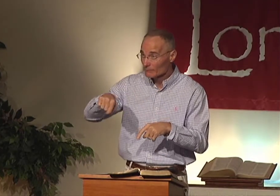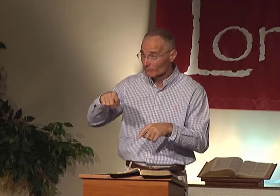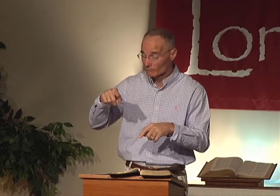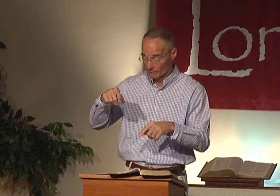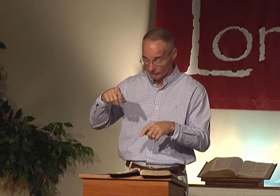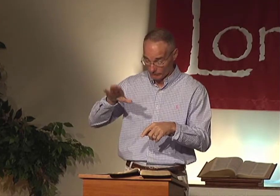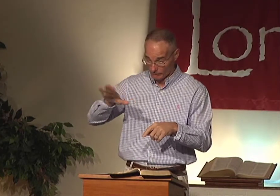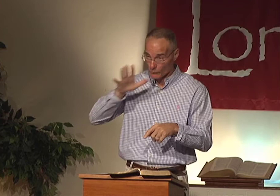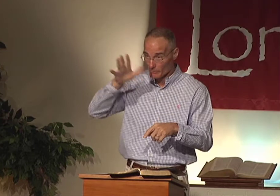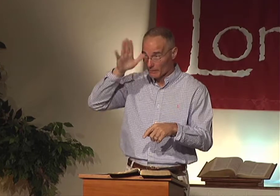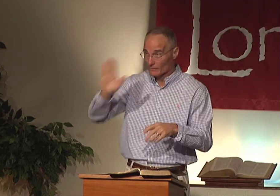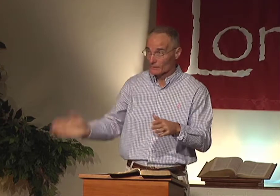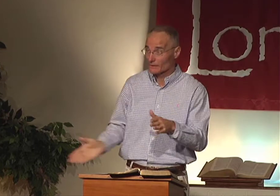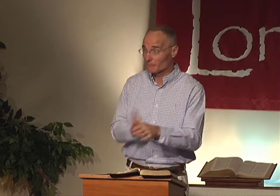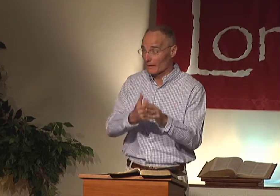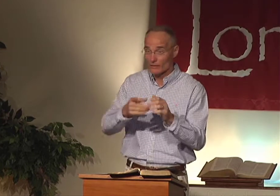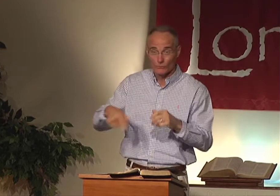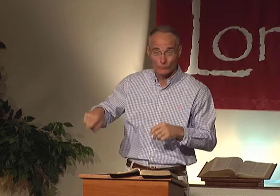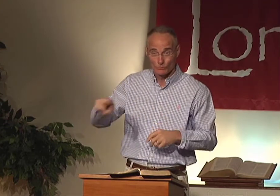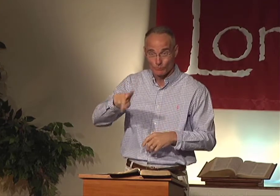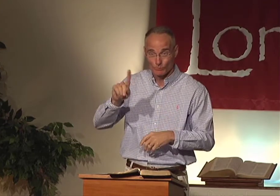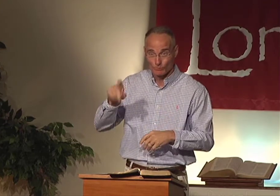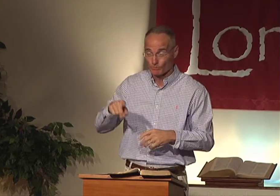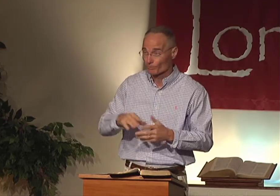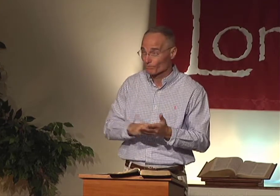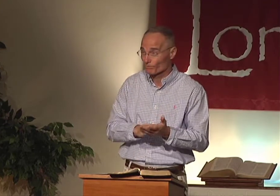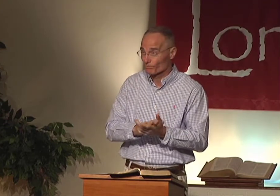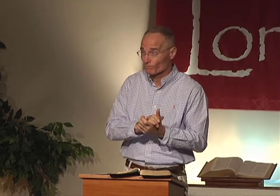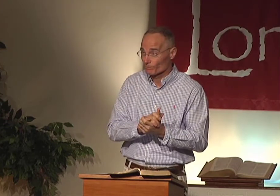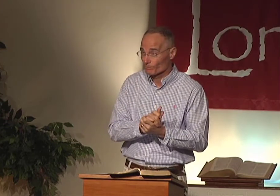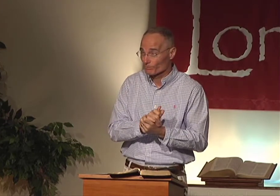Remember the last time your parents spanked you? You remember that?